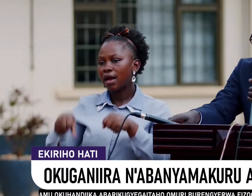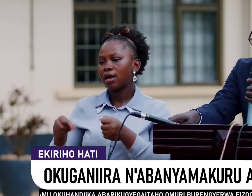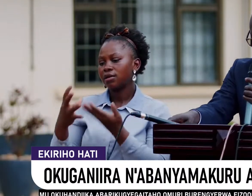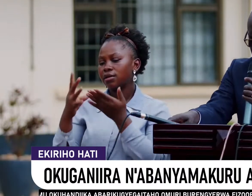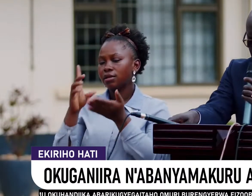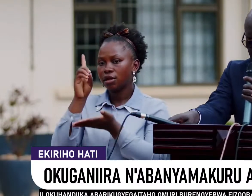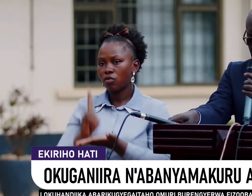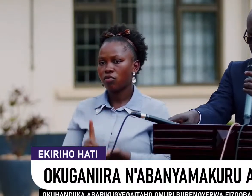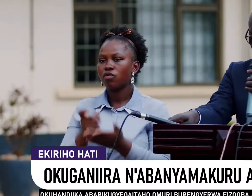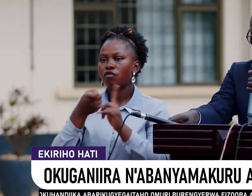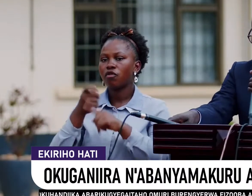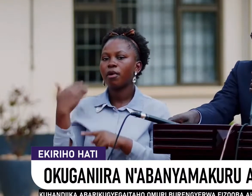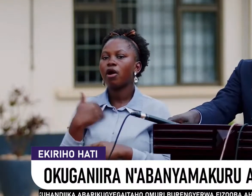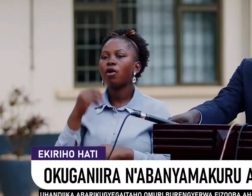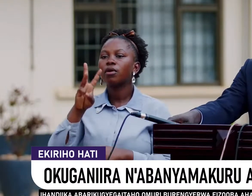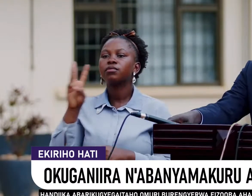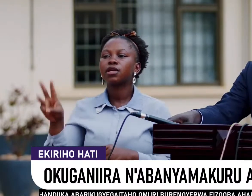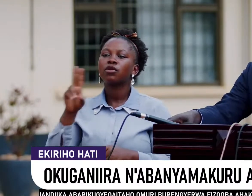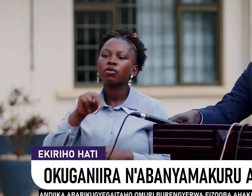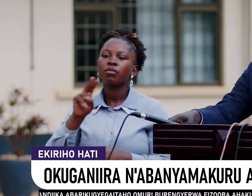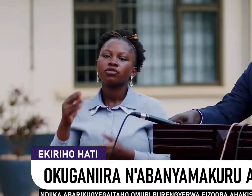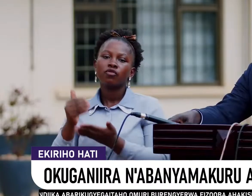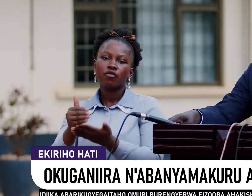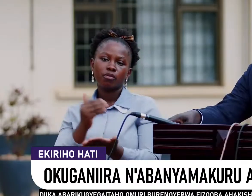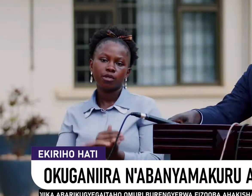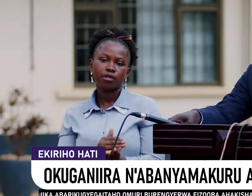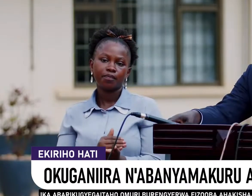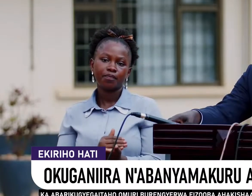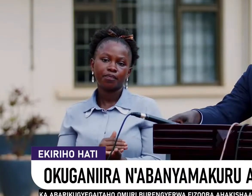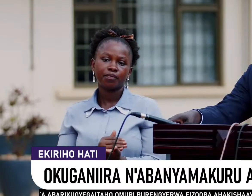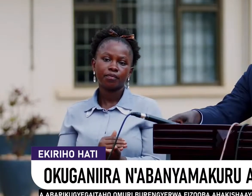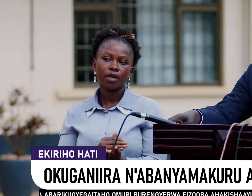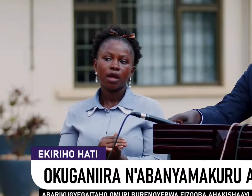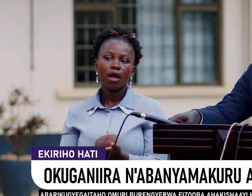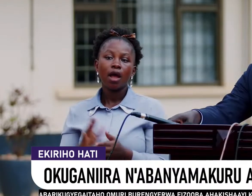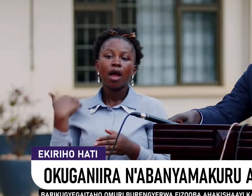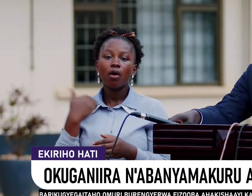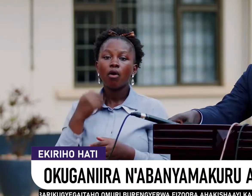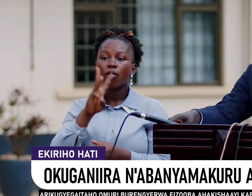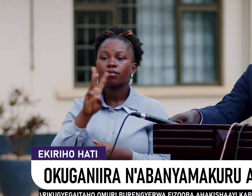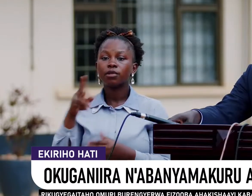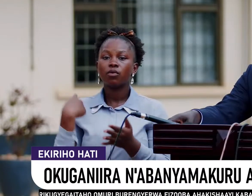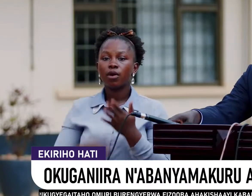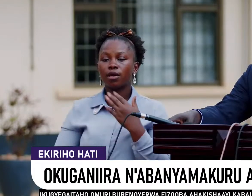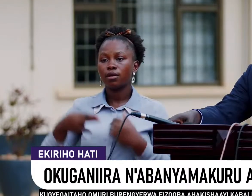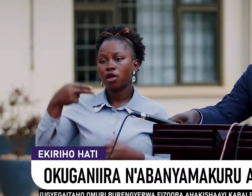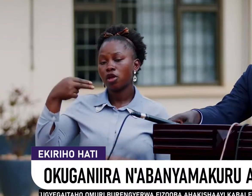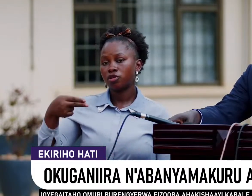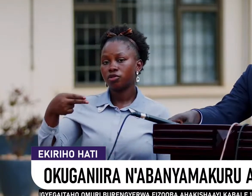our website these nomination forms. Our website is